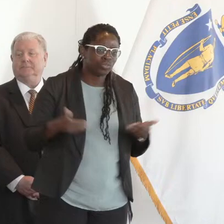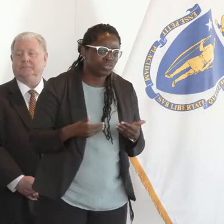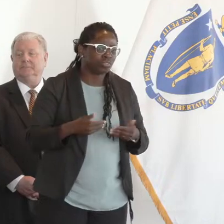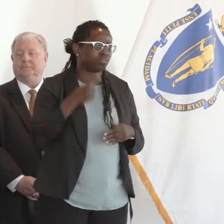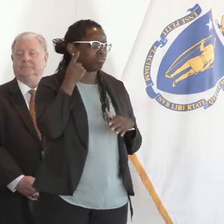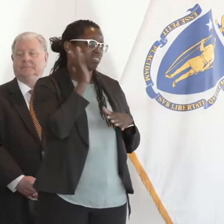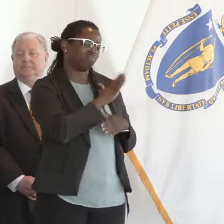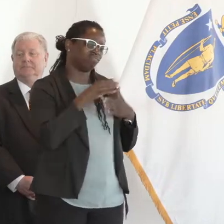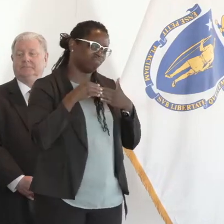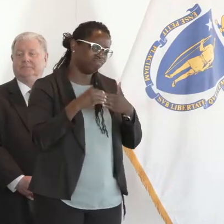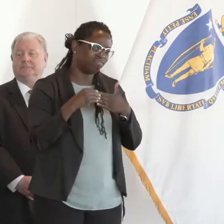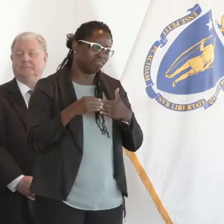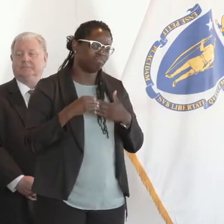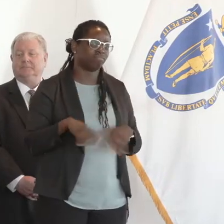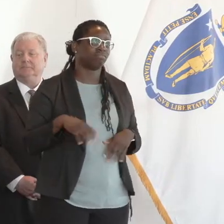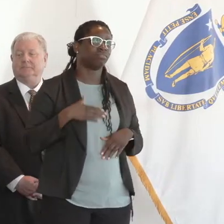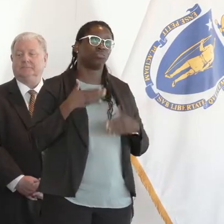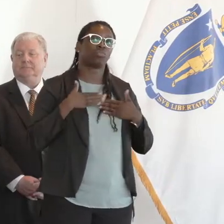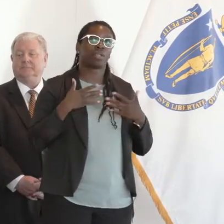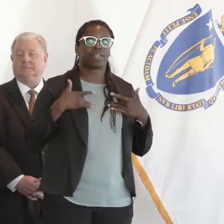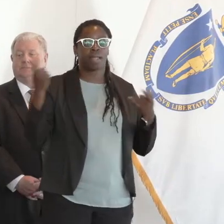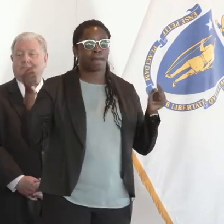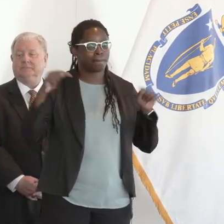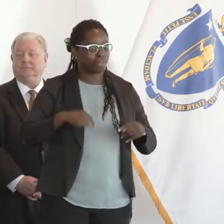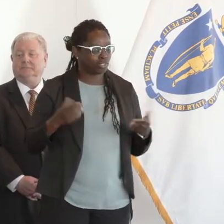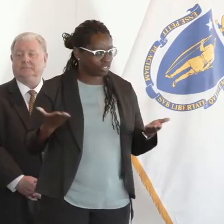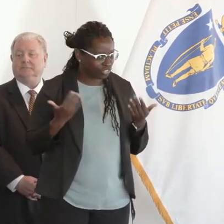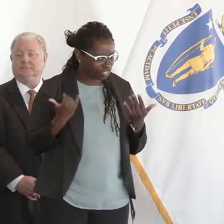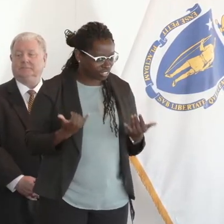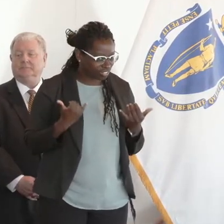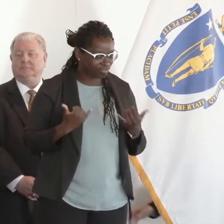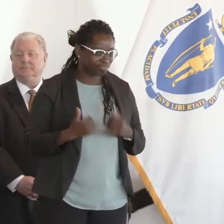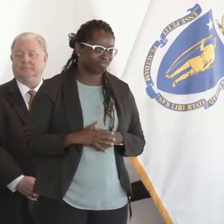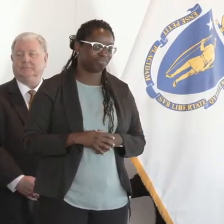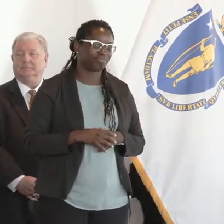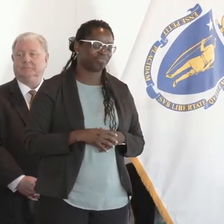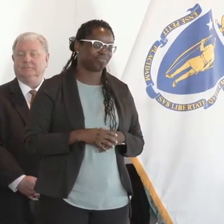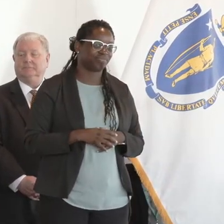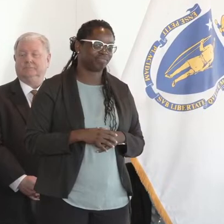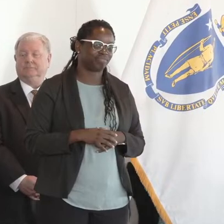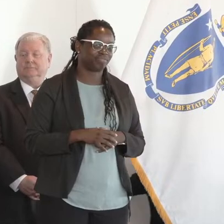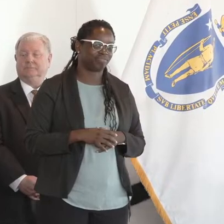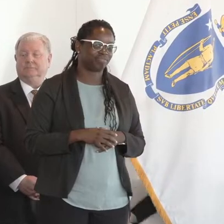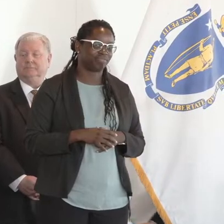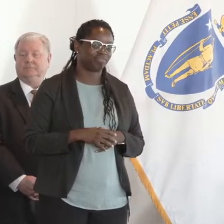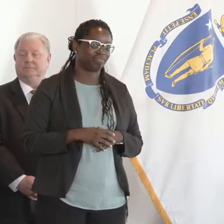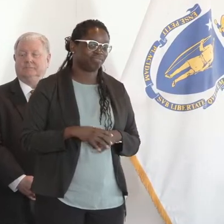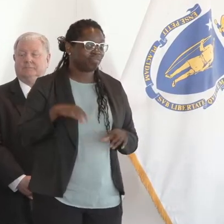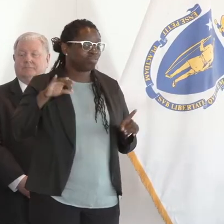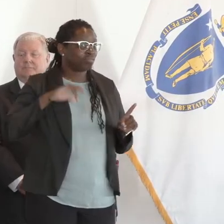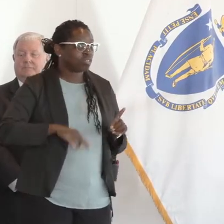are thrilled to welcome you here in Boston and to be benefiting from the fruits of your leadership as well.